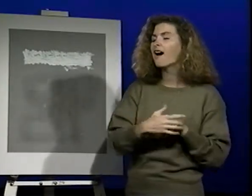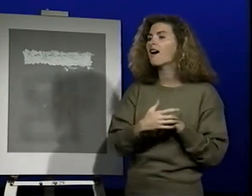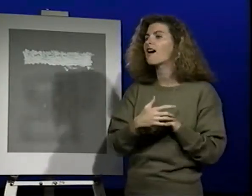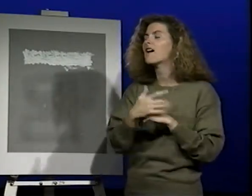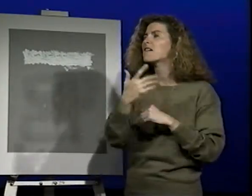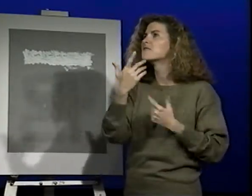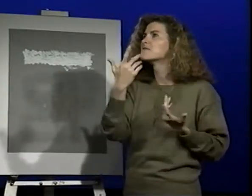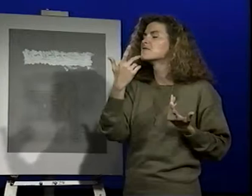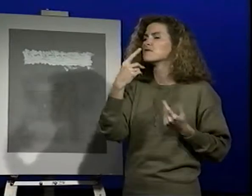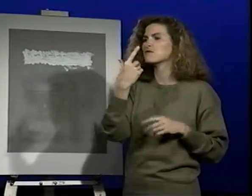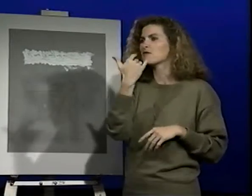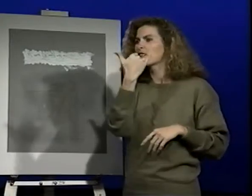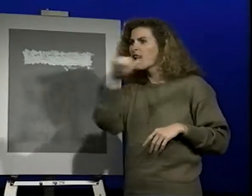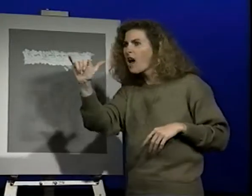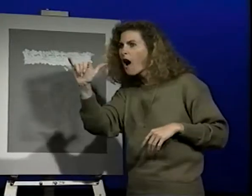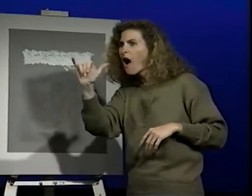The colors had various meanings.